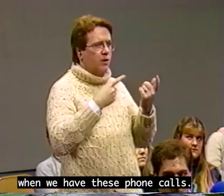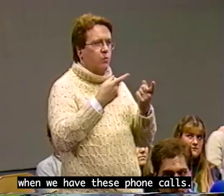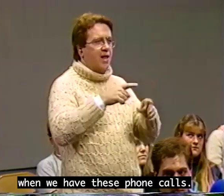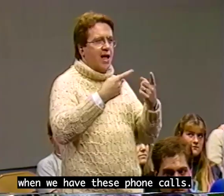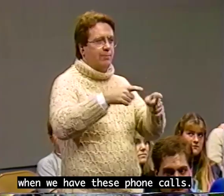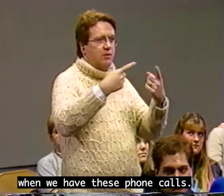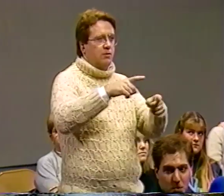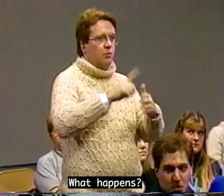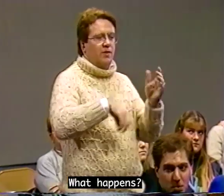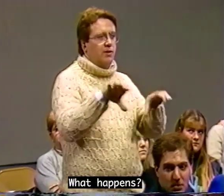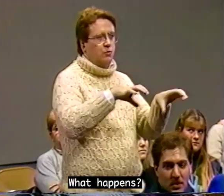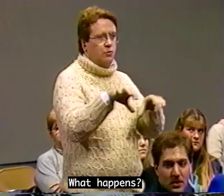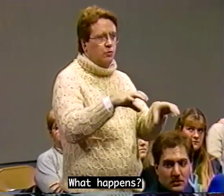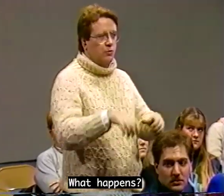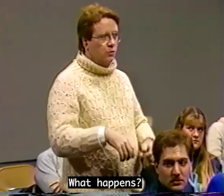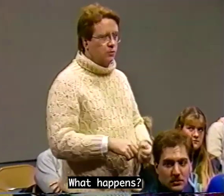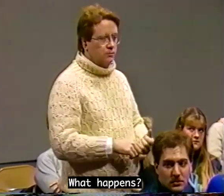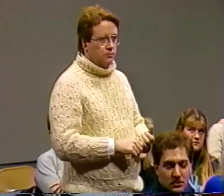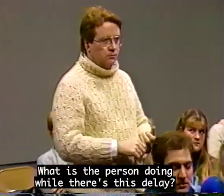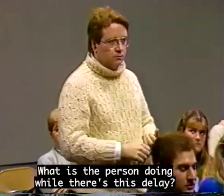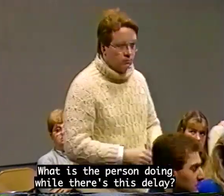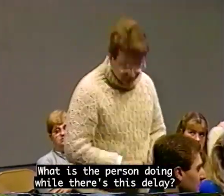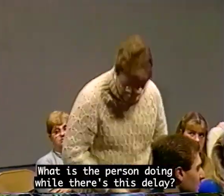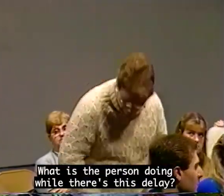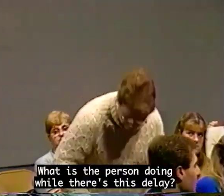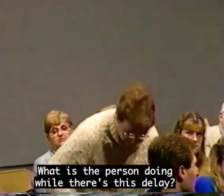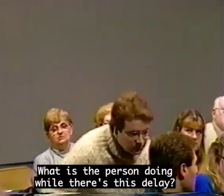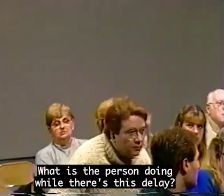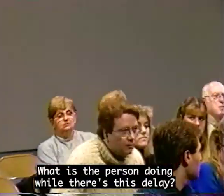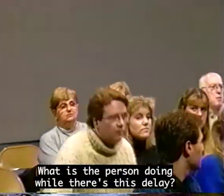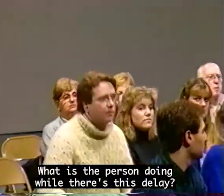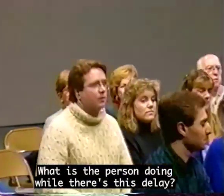we have these phone calls. What happens? What is the person doing while there's this delay?